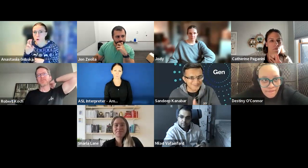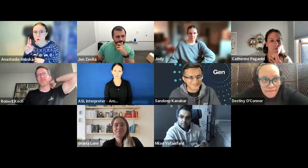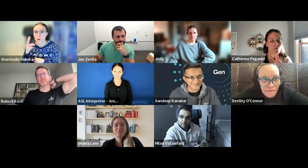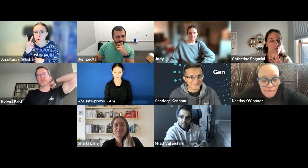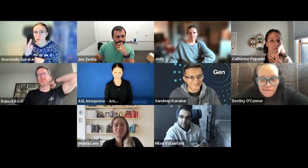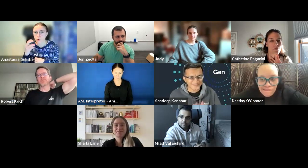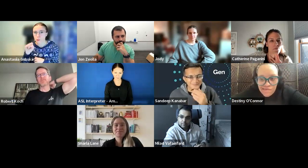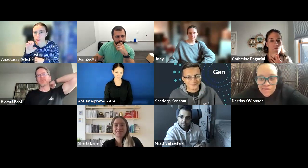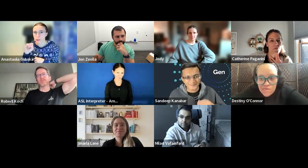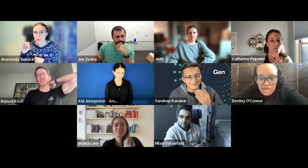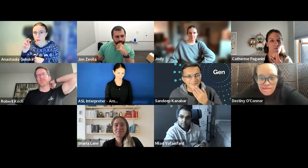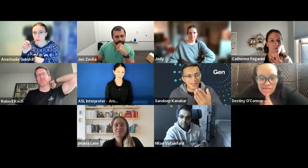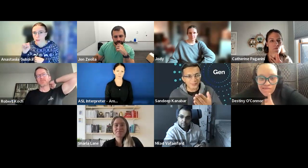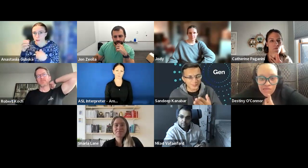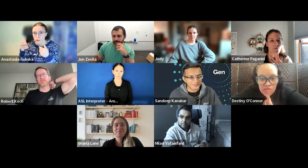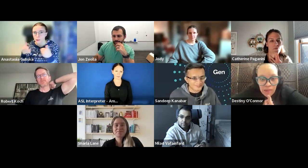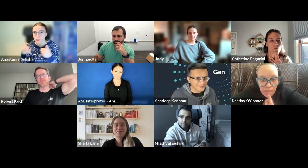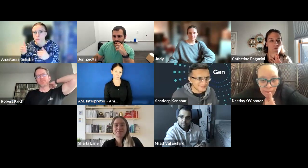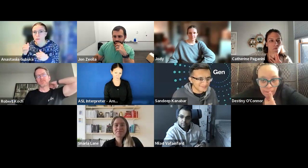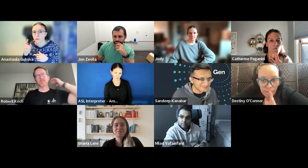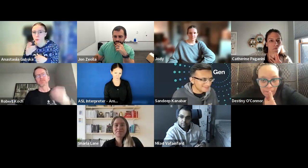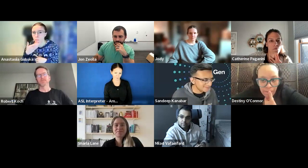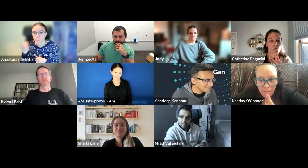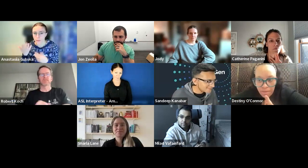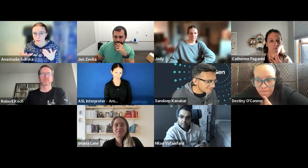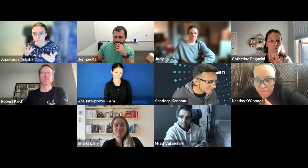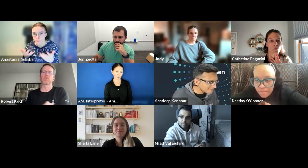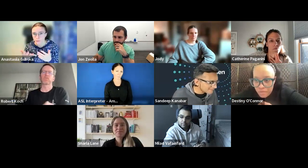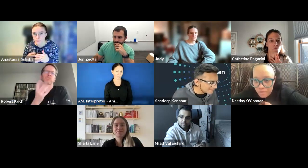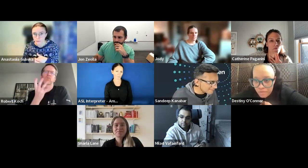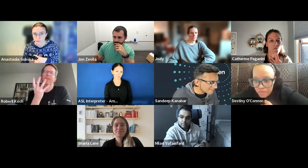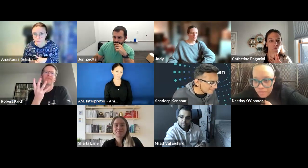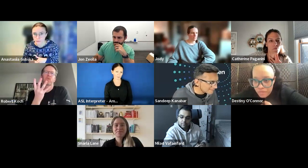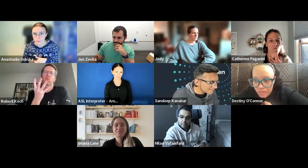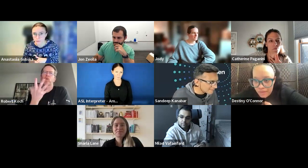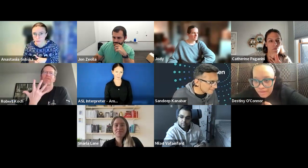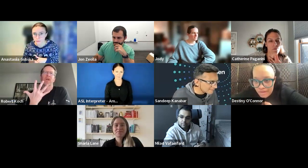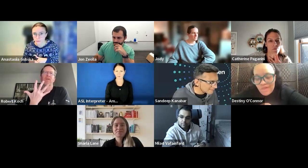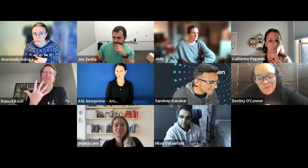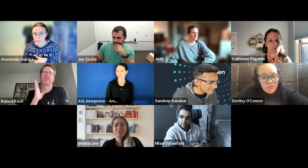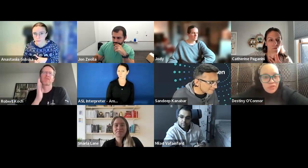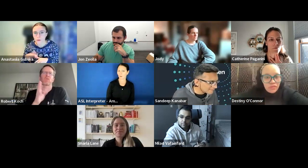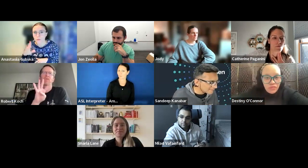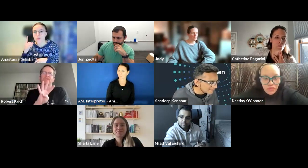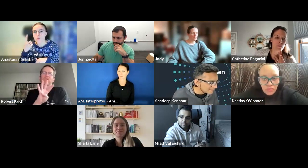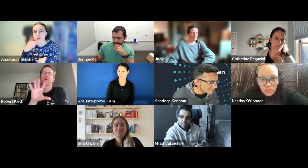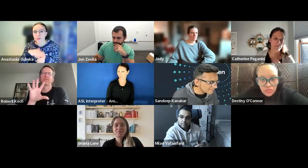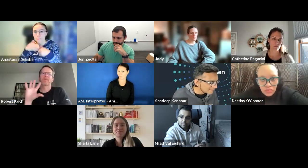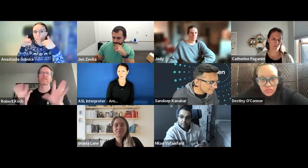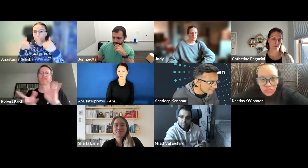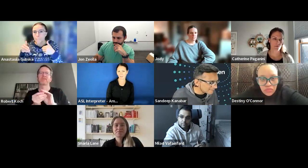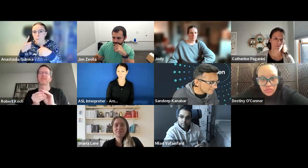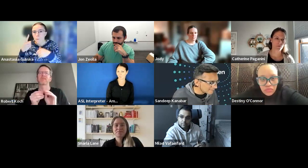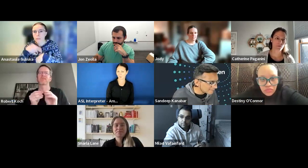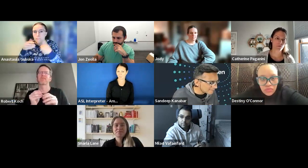here. So one session, should we do that or should we have two sessions separately? What would you think is best? Rob